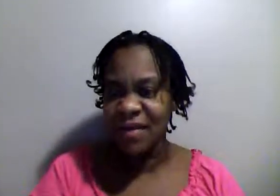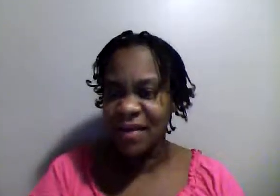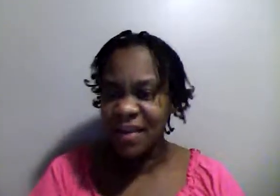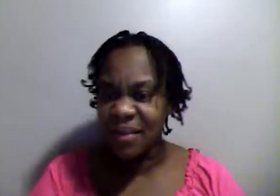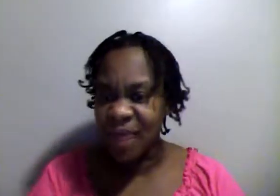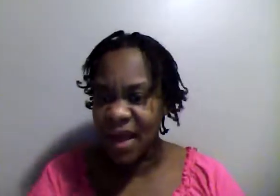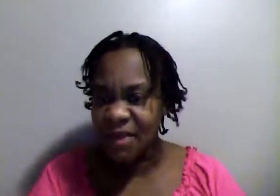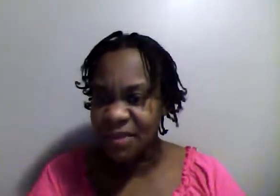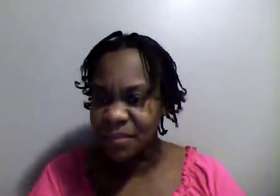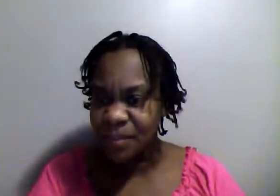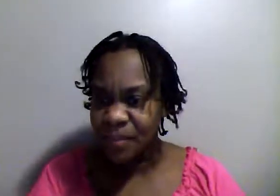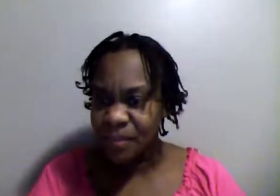the plant.